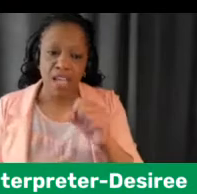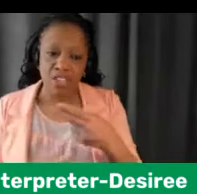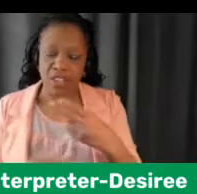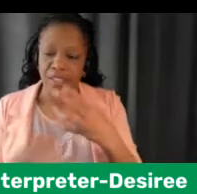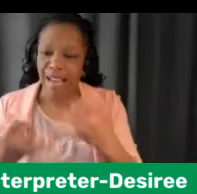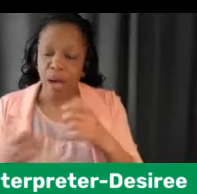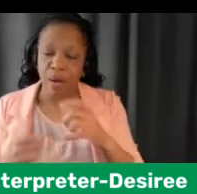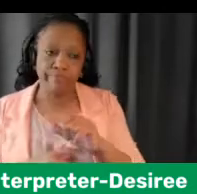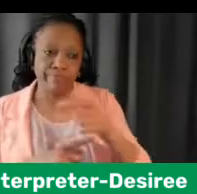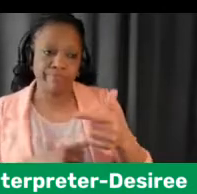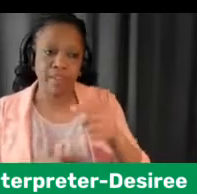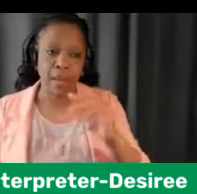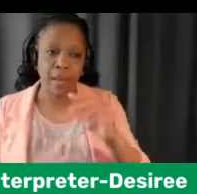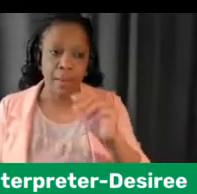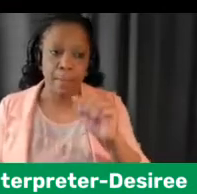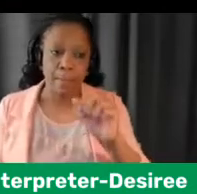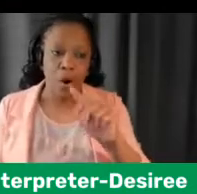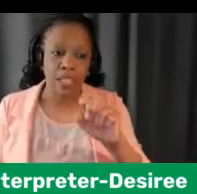Cocina